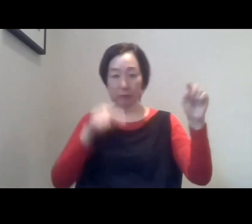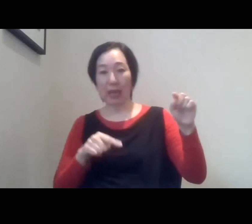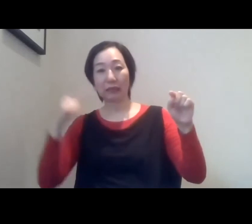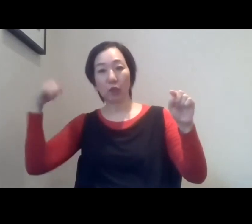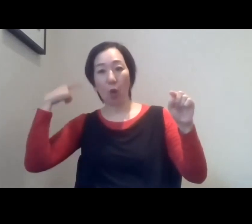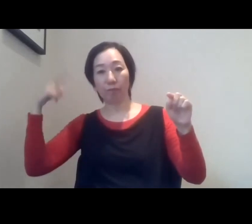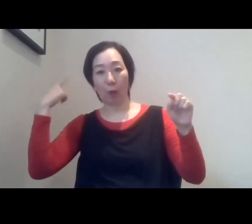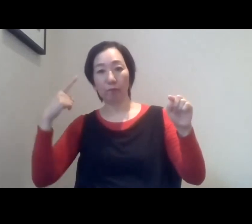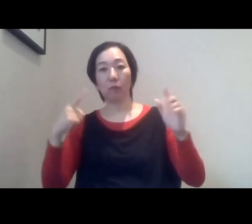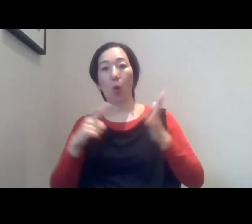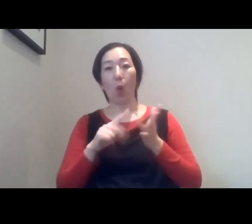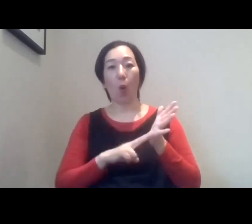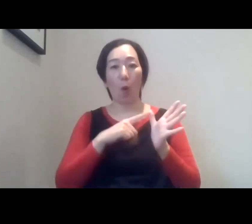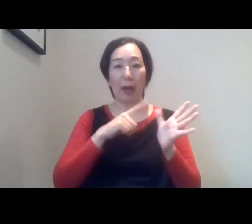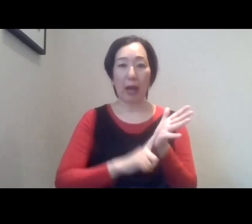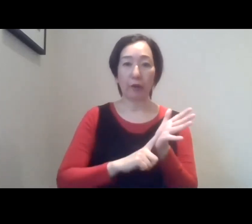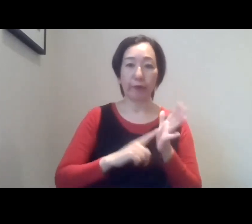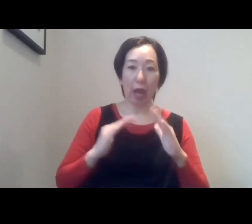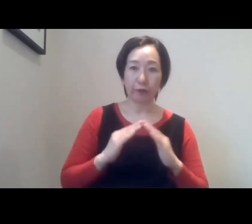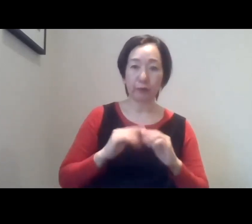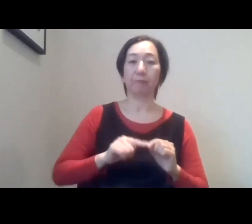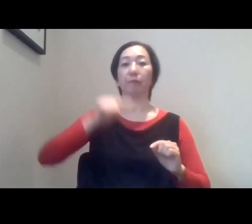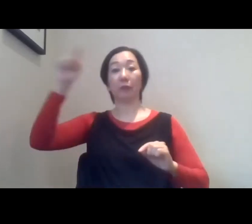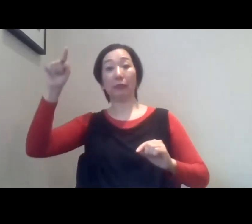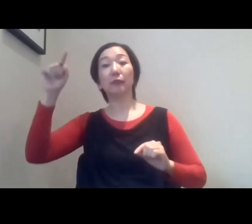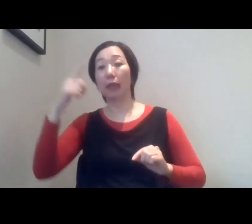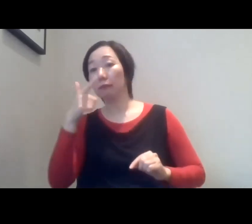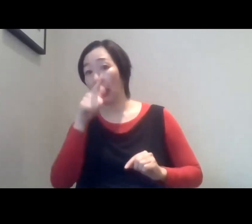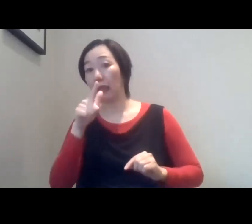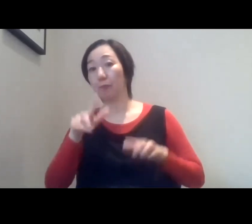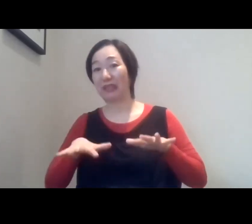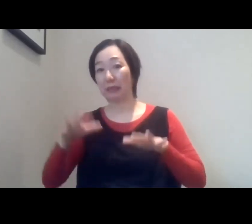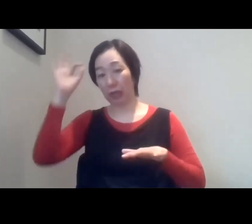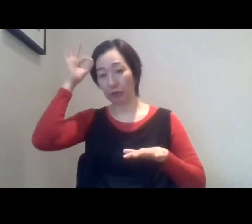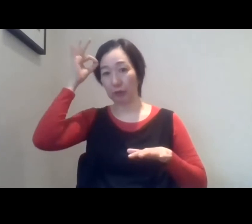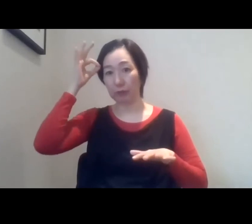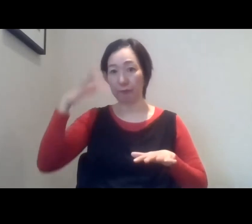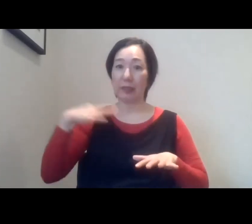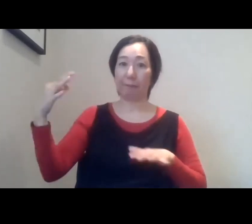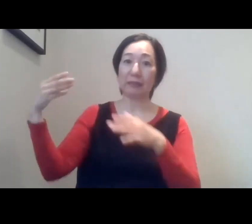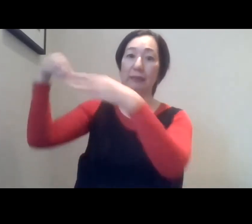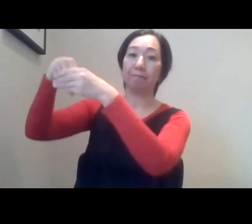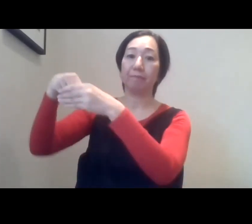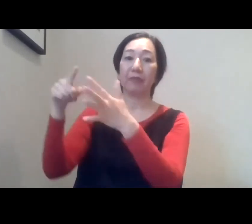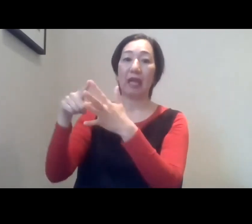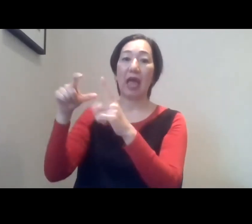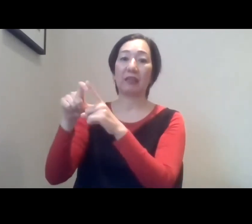Science Festival there, and I also went to London at the Oval House in London.